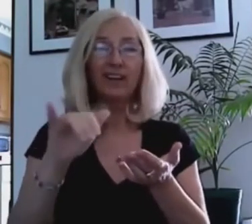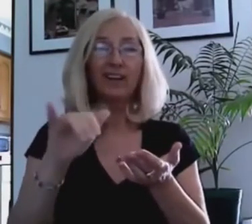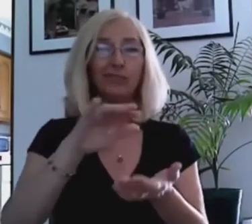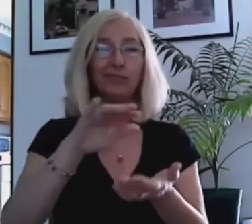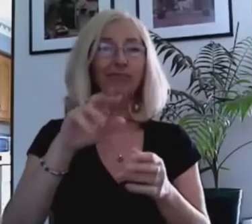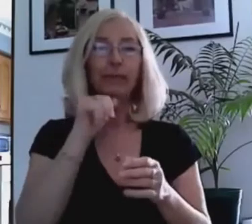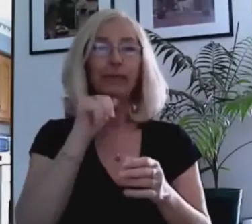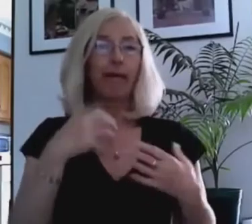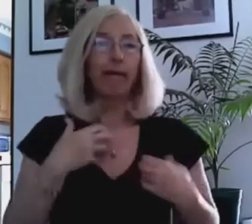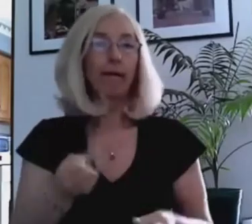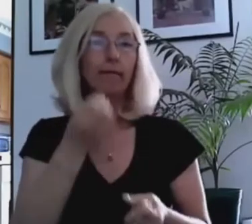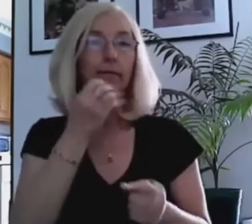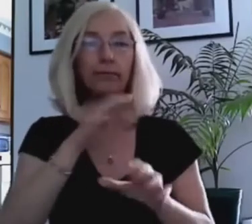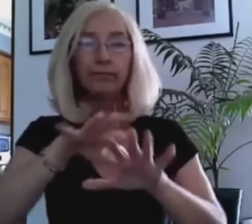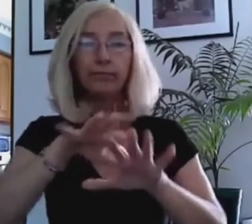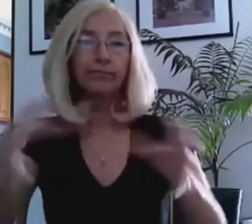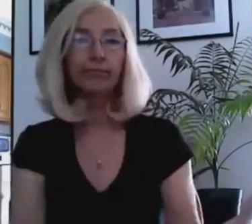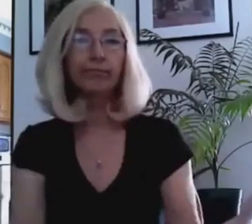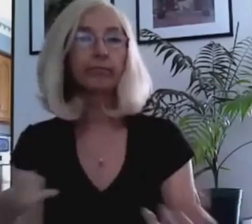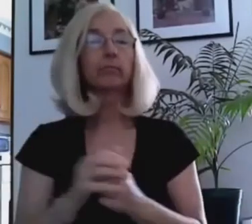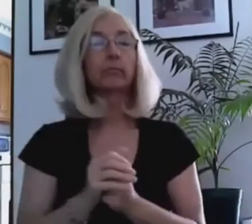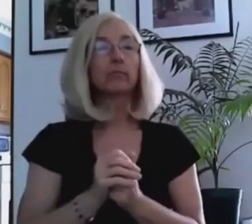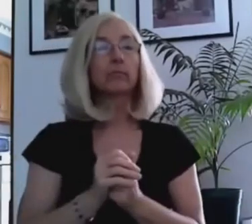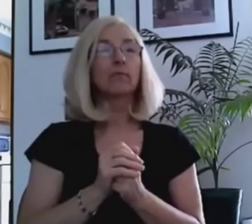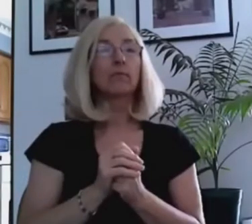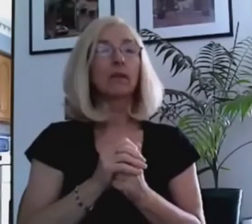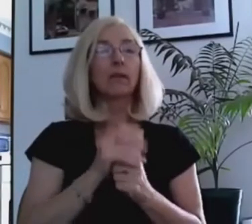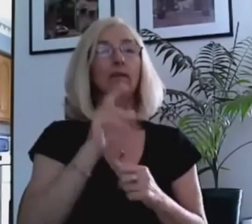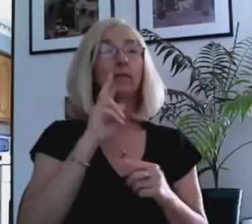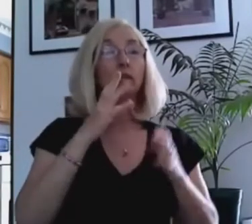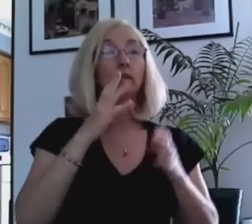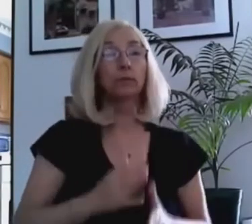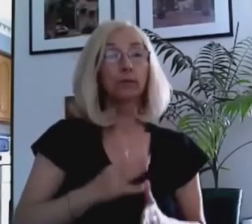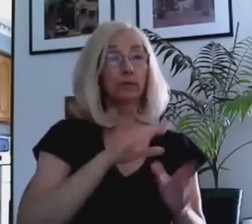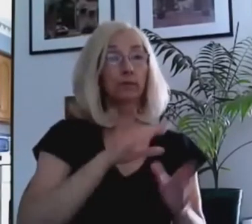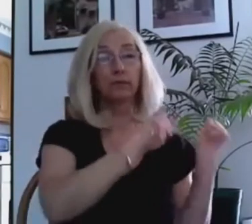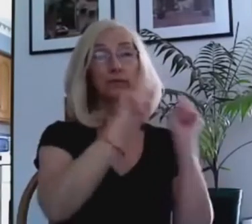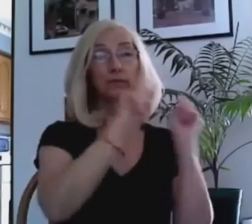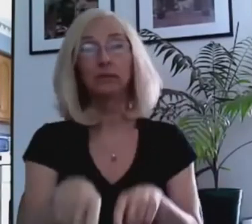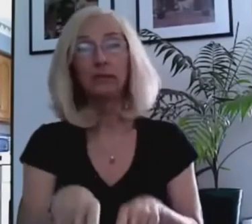events related to vegetarianism.